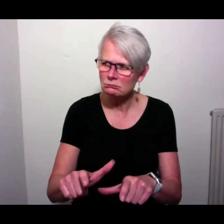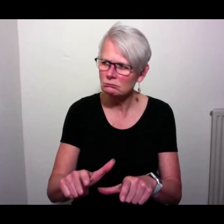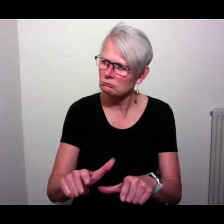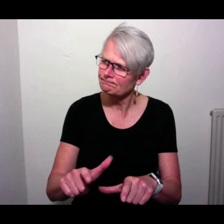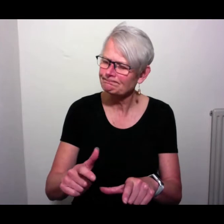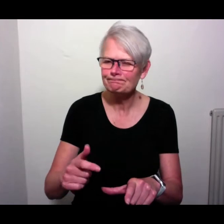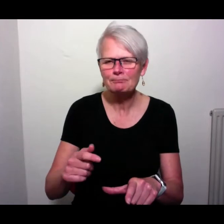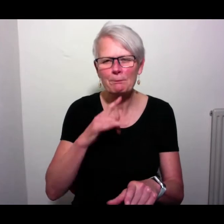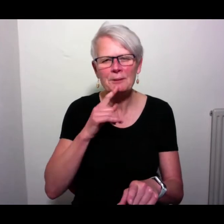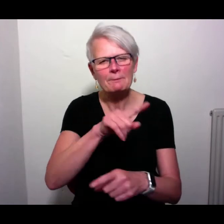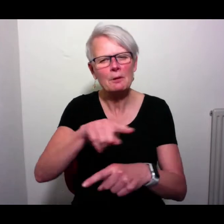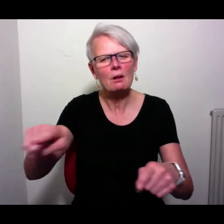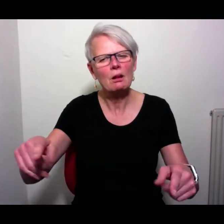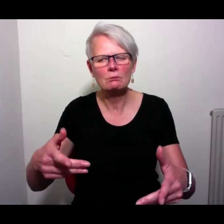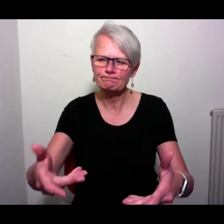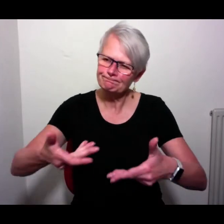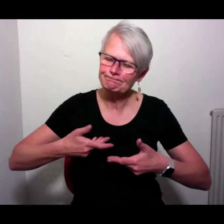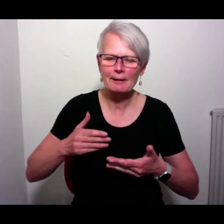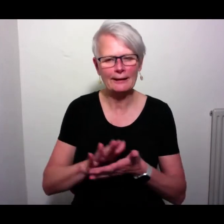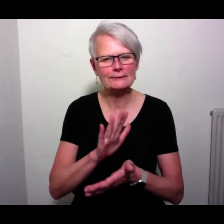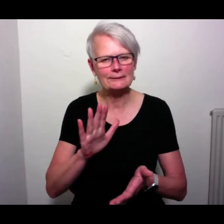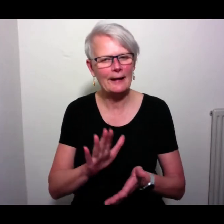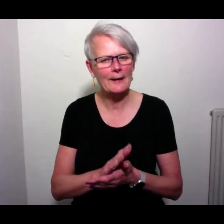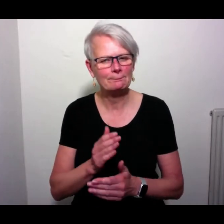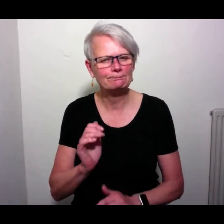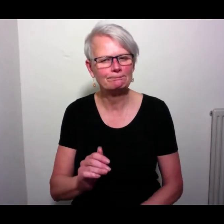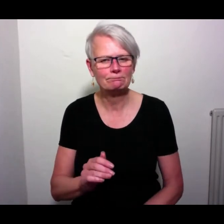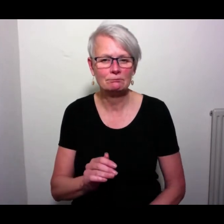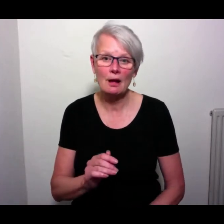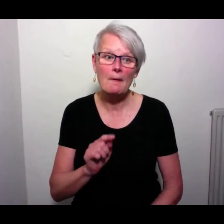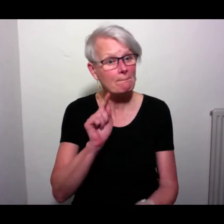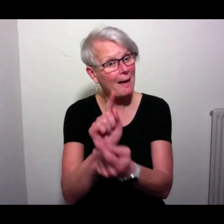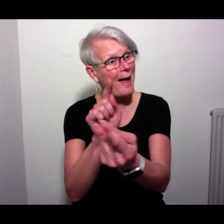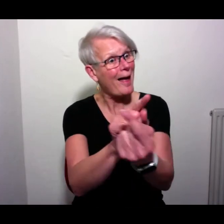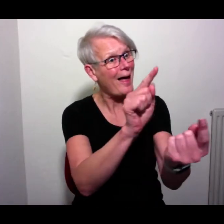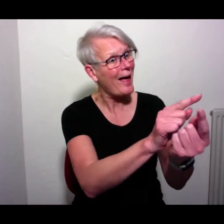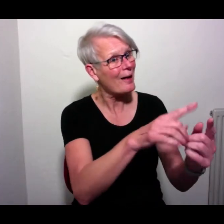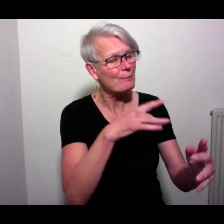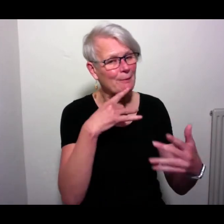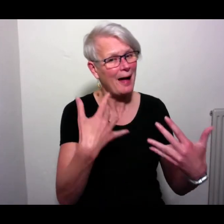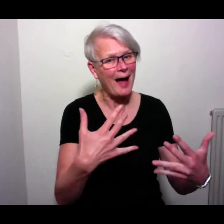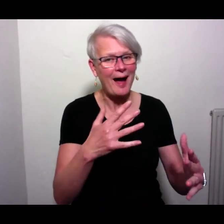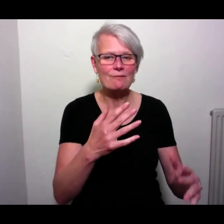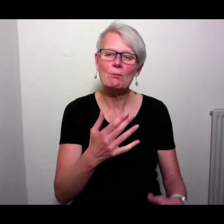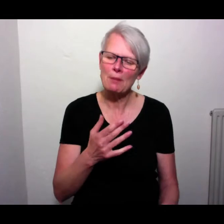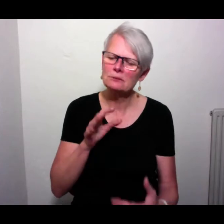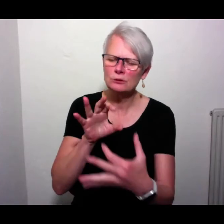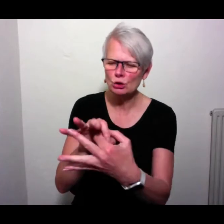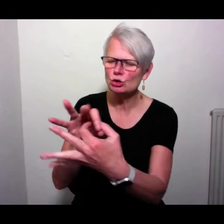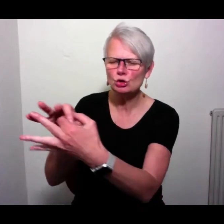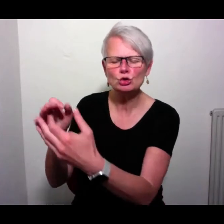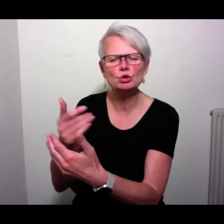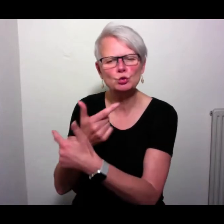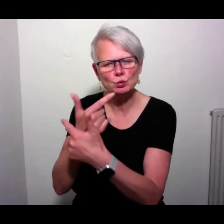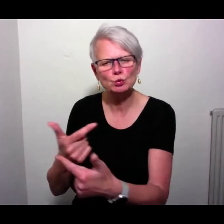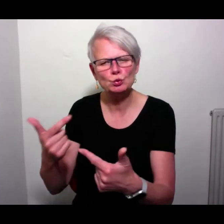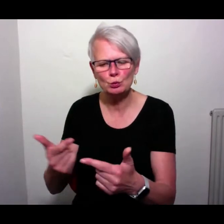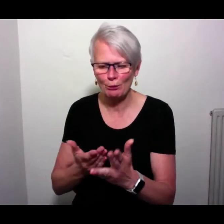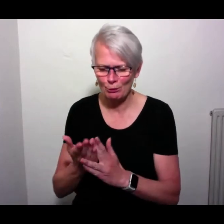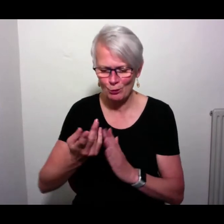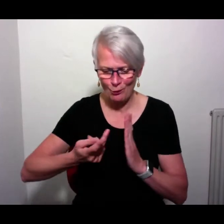kept me entertained during lockdown, actually. For all I haven't seen many in real life, I am in touch with an awful lot of